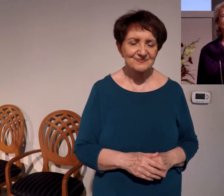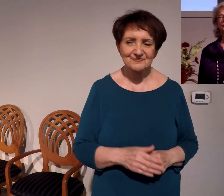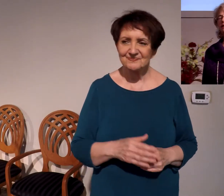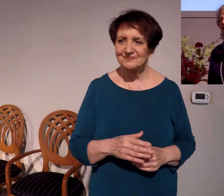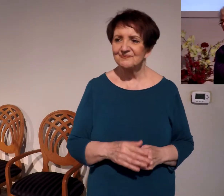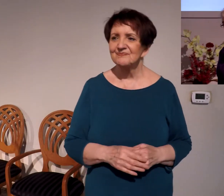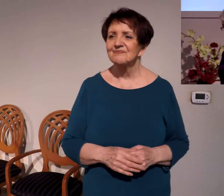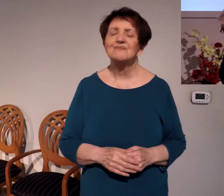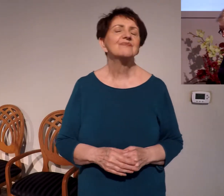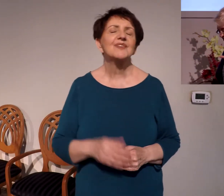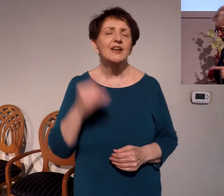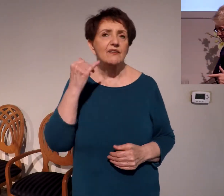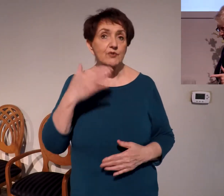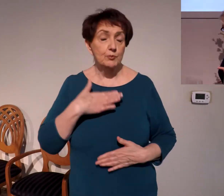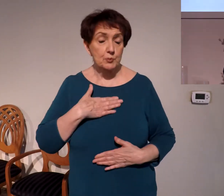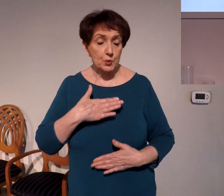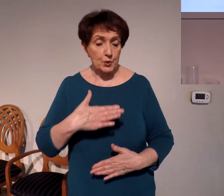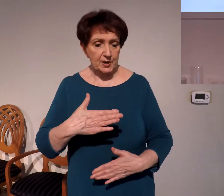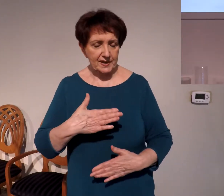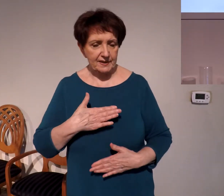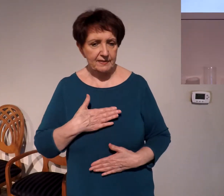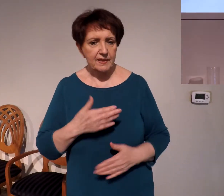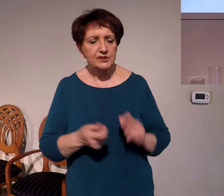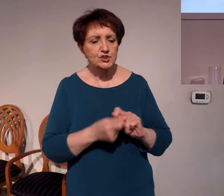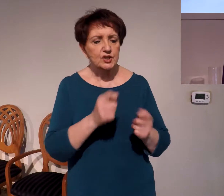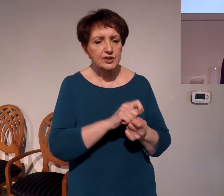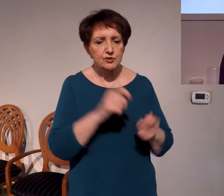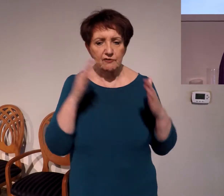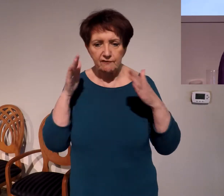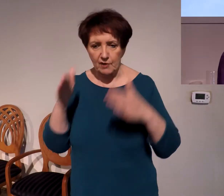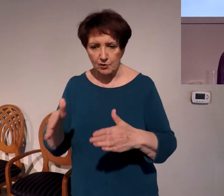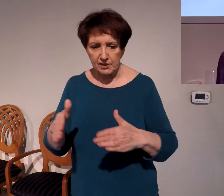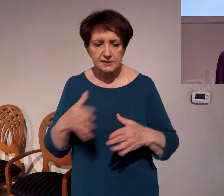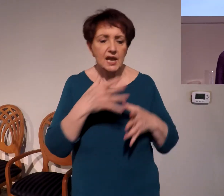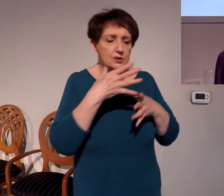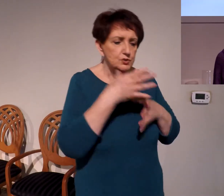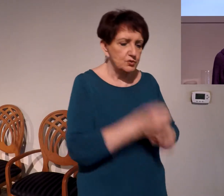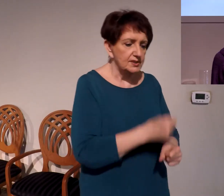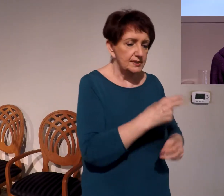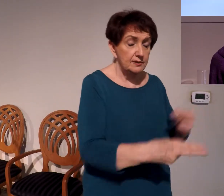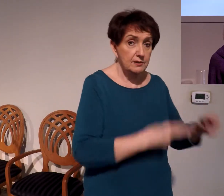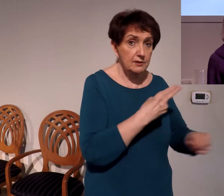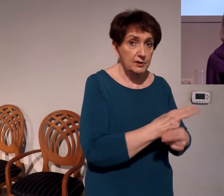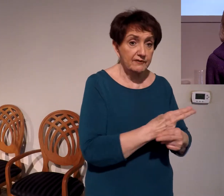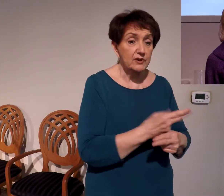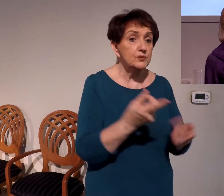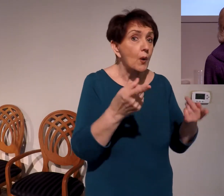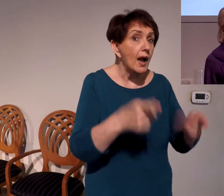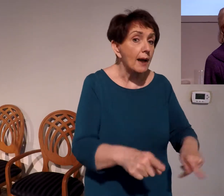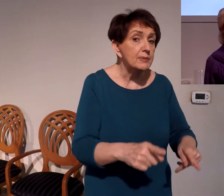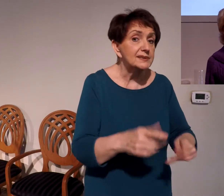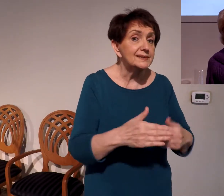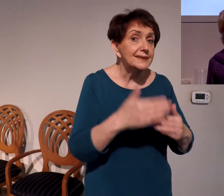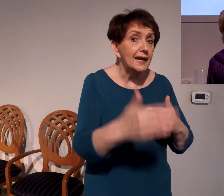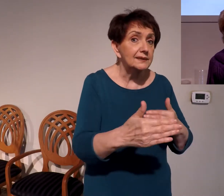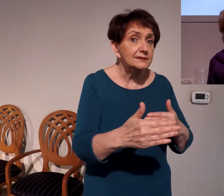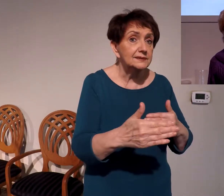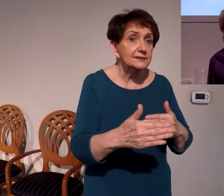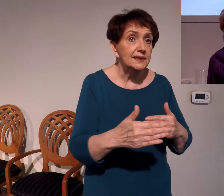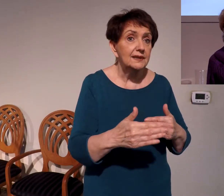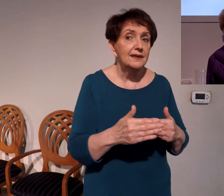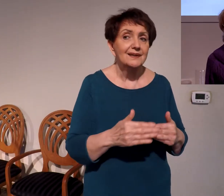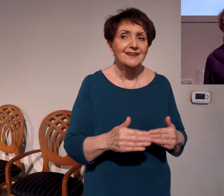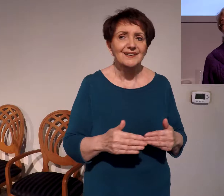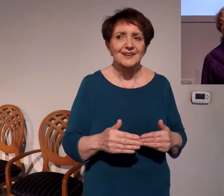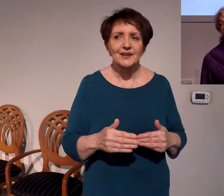If we breathe and change our focus and trust in the universe, one of the things that inevitably happens, or a way in which we can get to